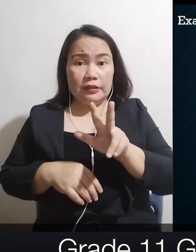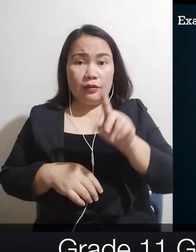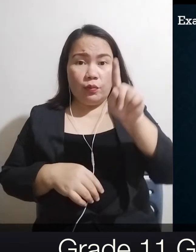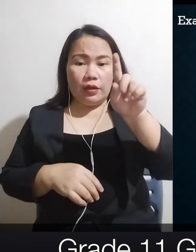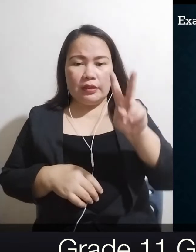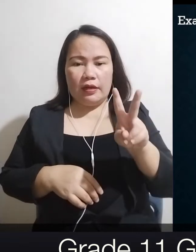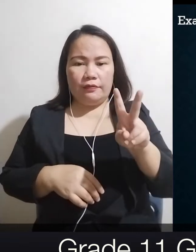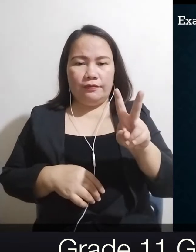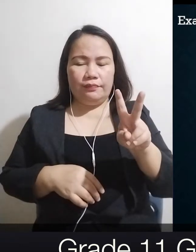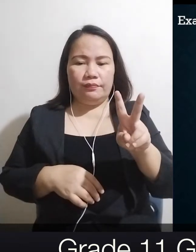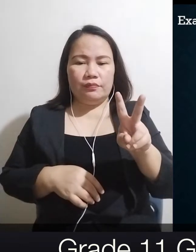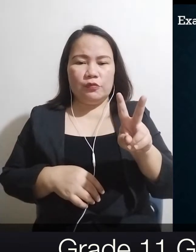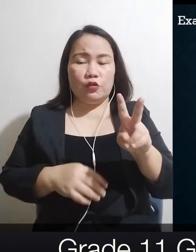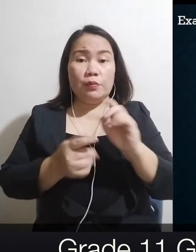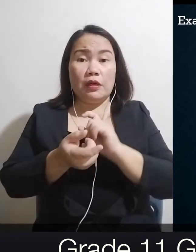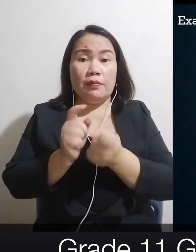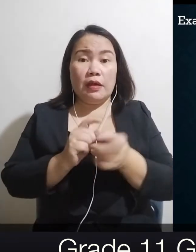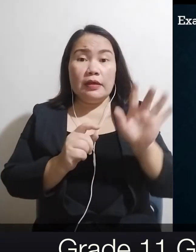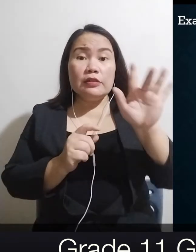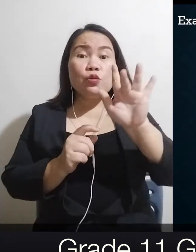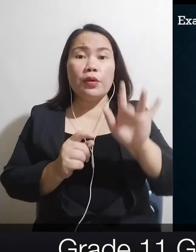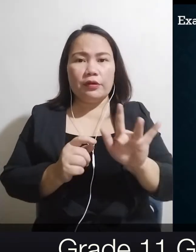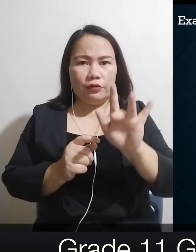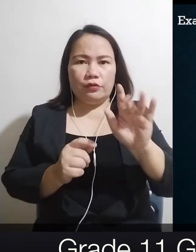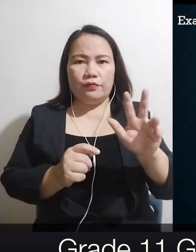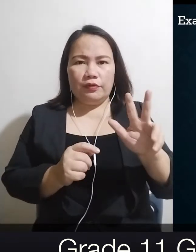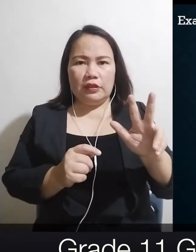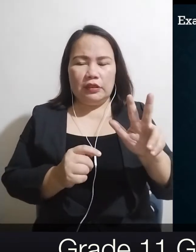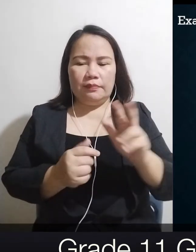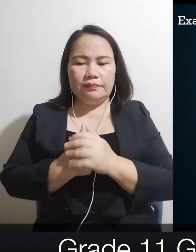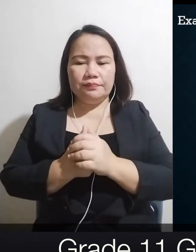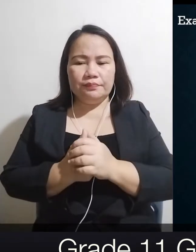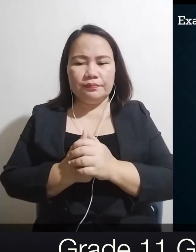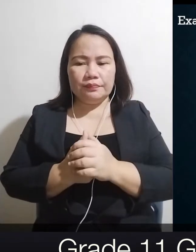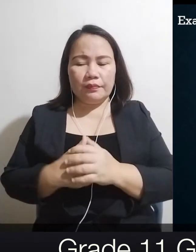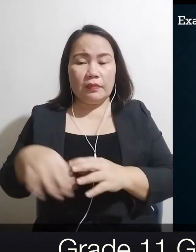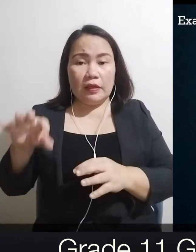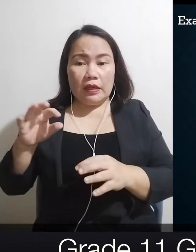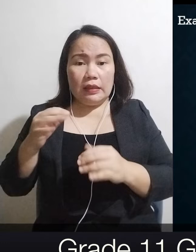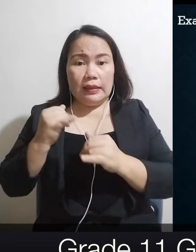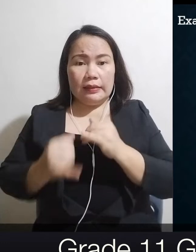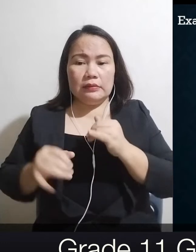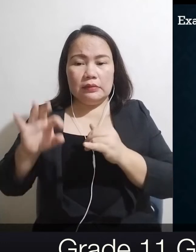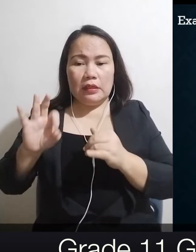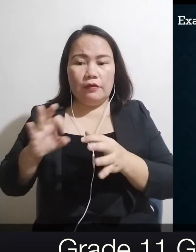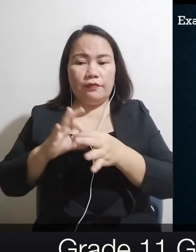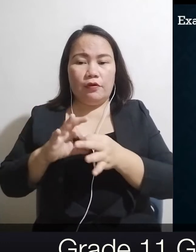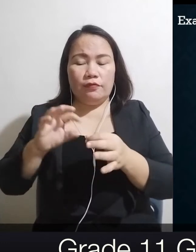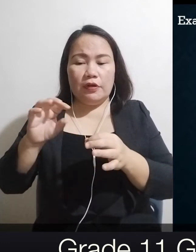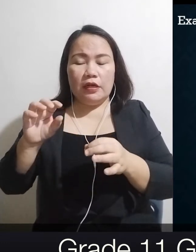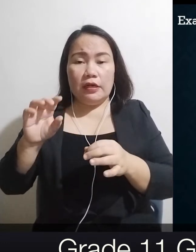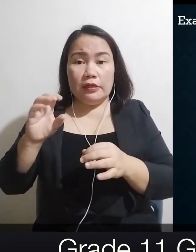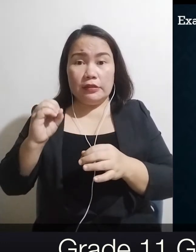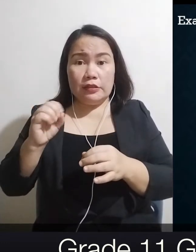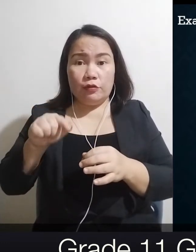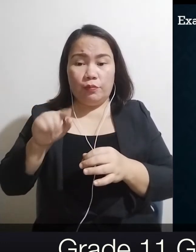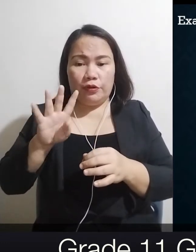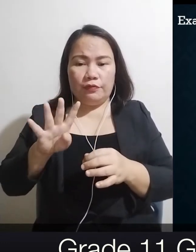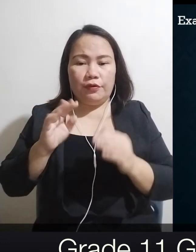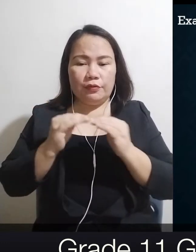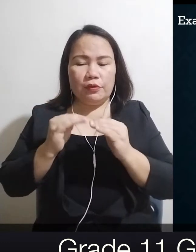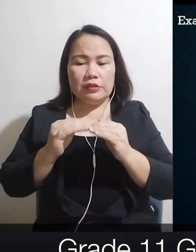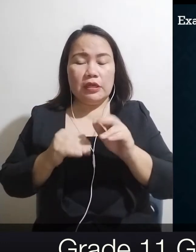will become square root of 3. Another, we have f of 0.4, so that will become 3